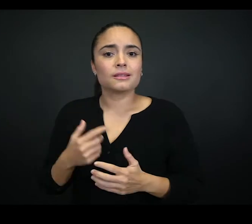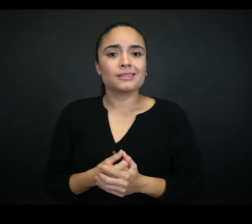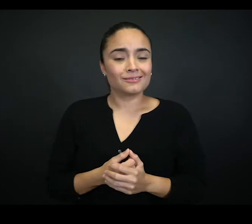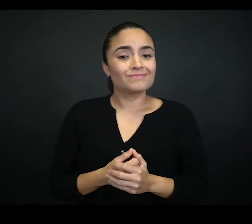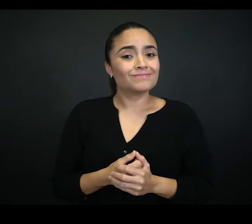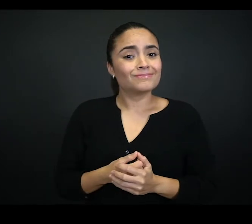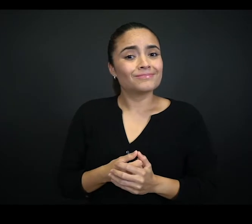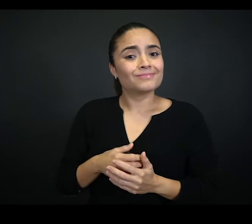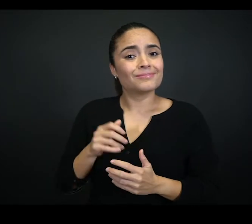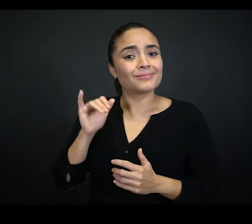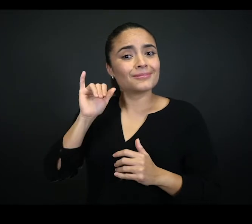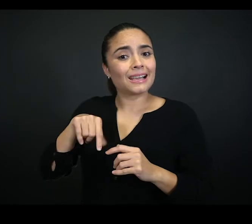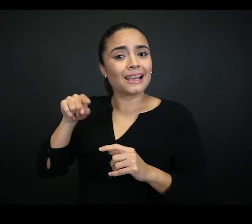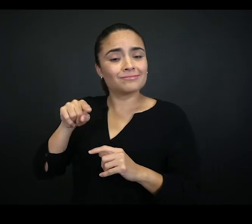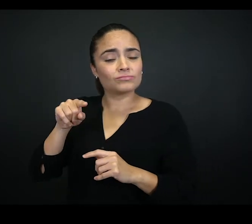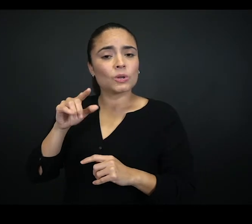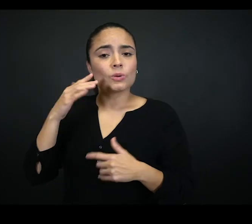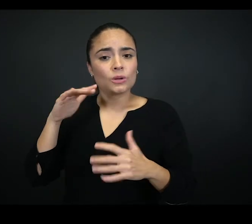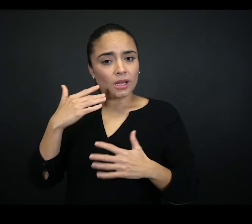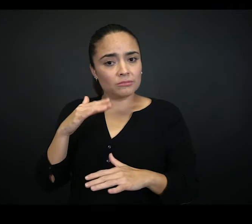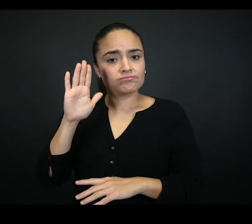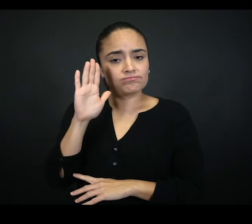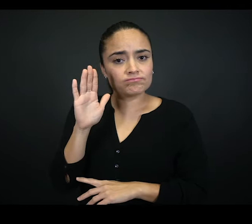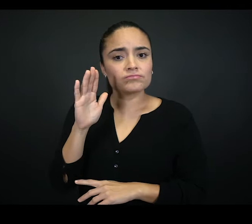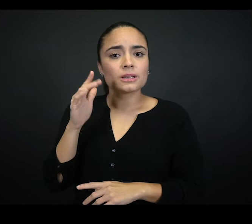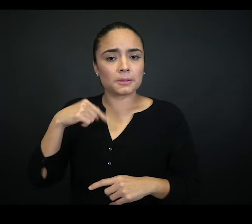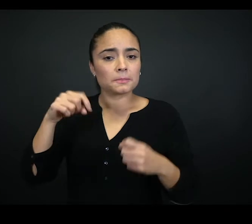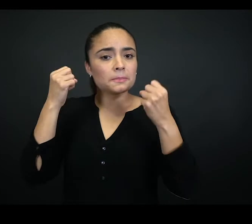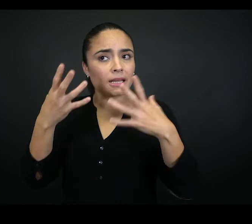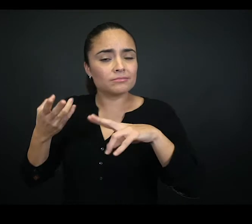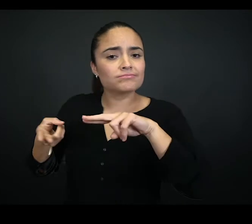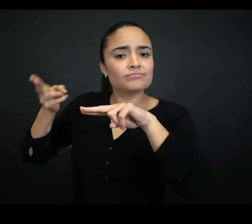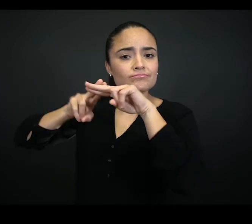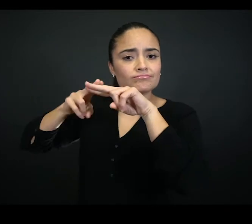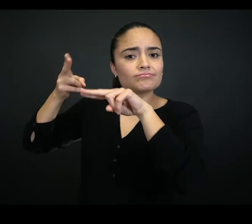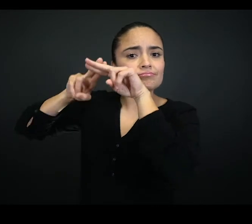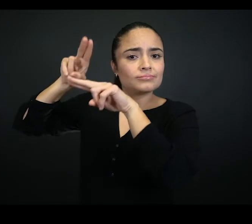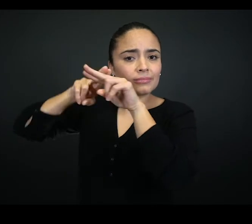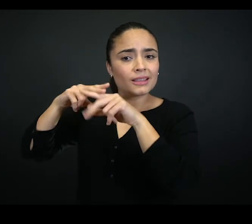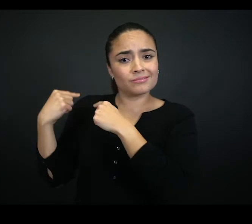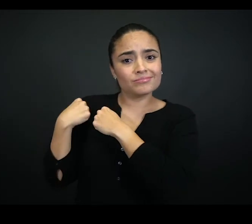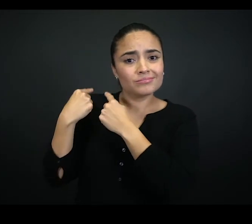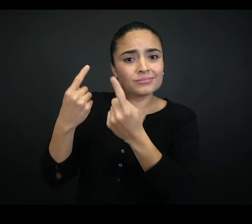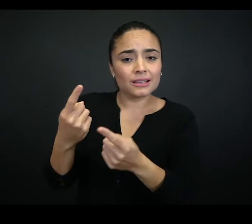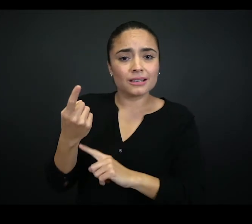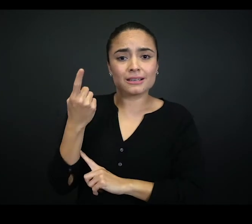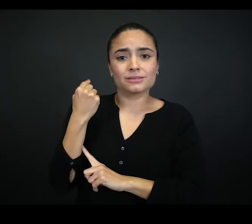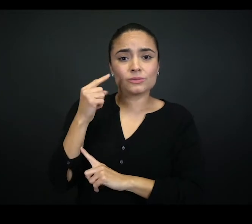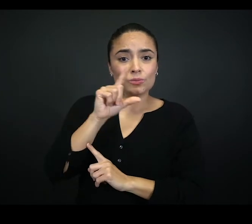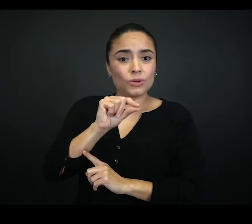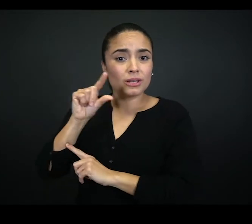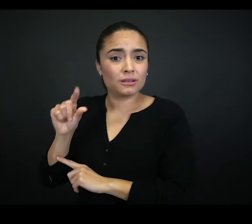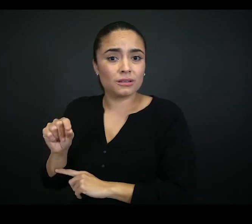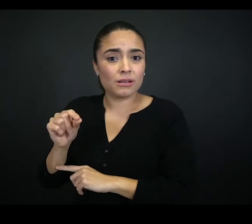with 530 people dying last year as a result of the toxic drug supply. So I think COVID